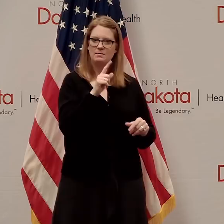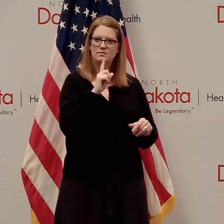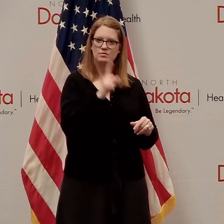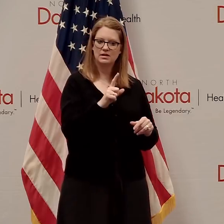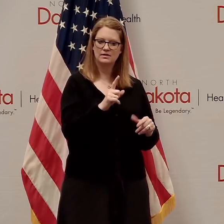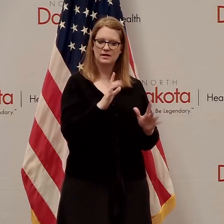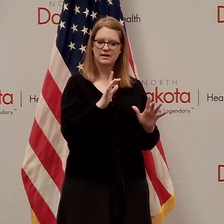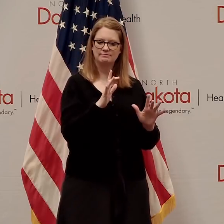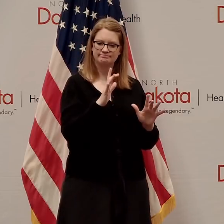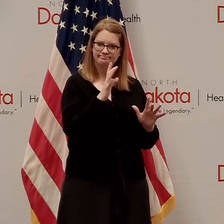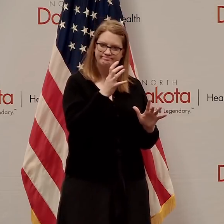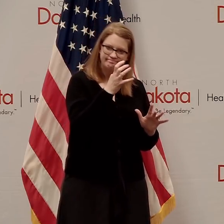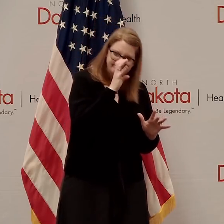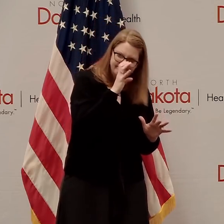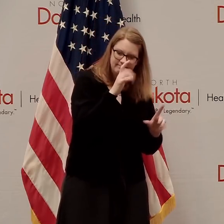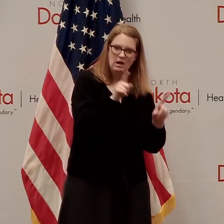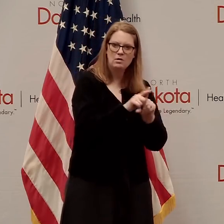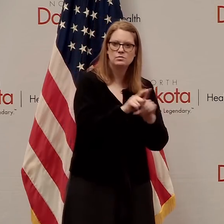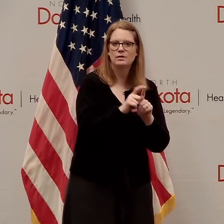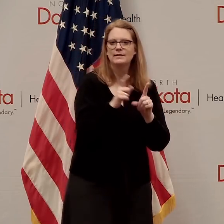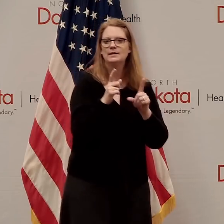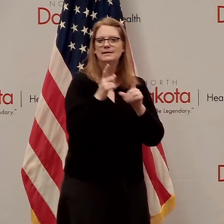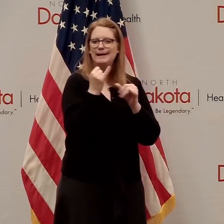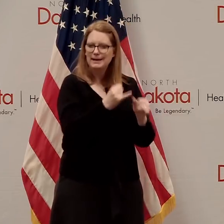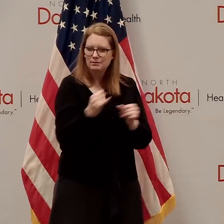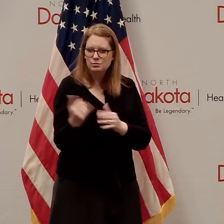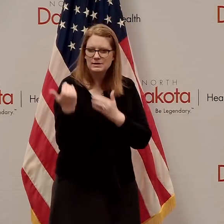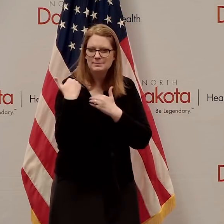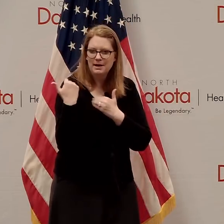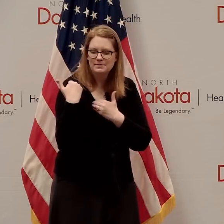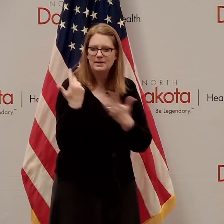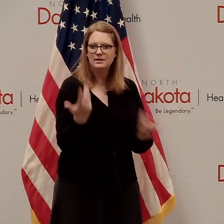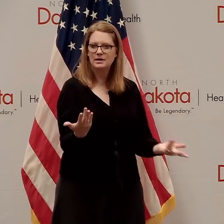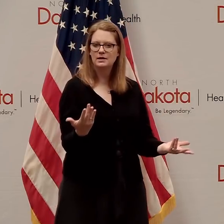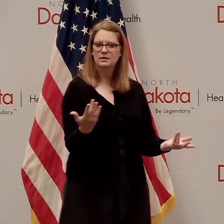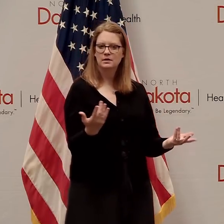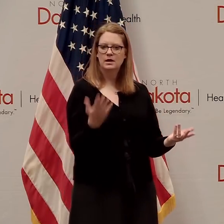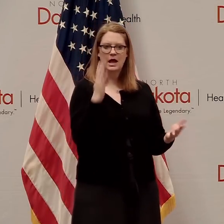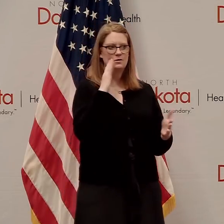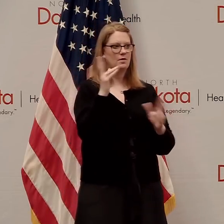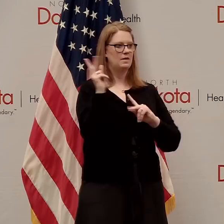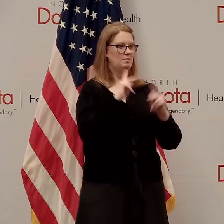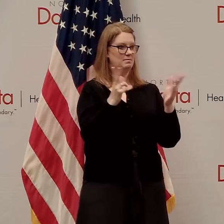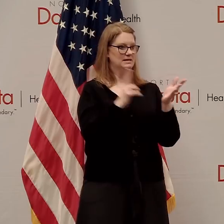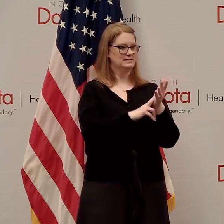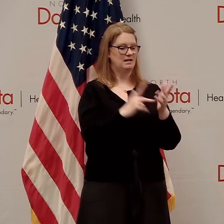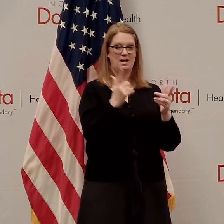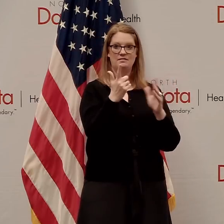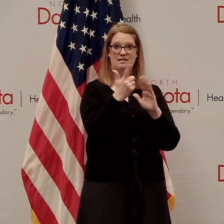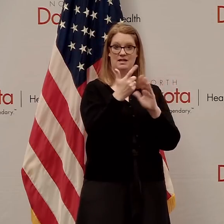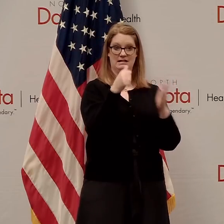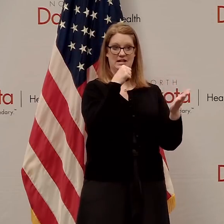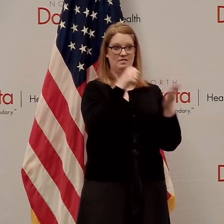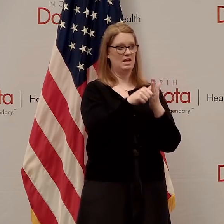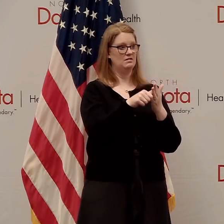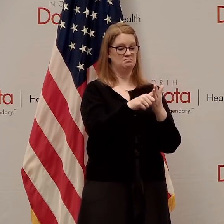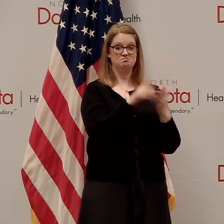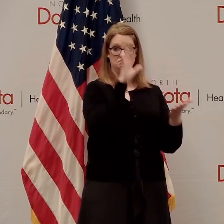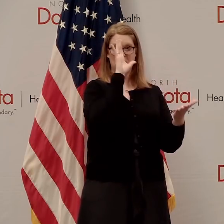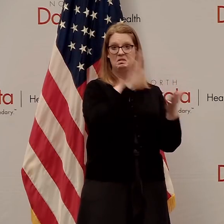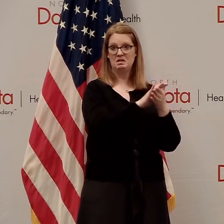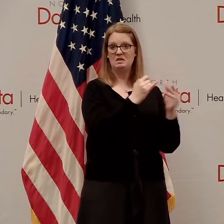that light touch combined with individual responsibility works. And I know the people that have signed that letter all believe in individual responsibility as I